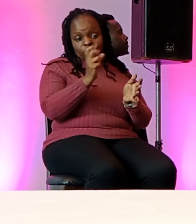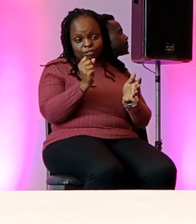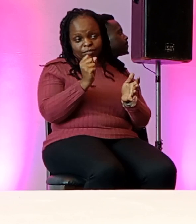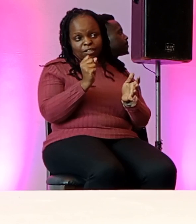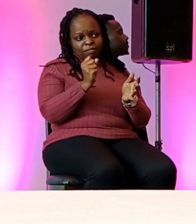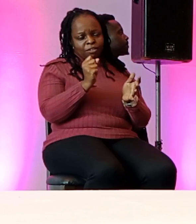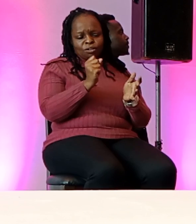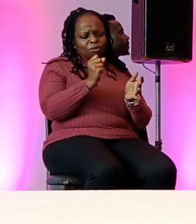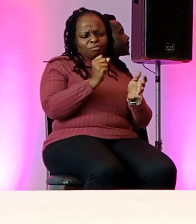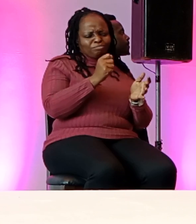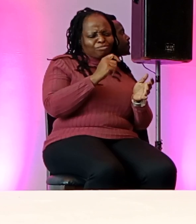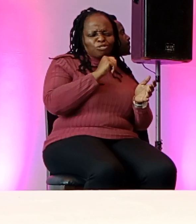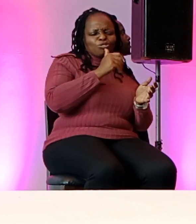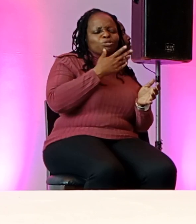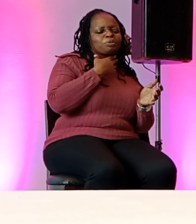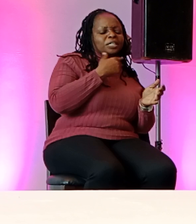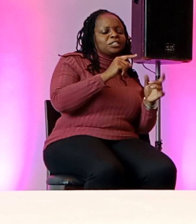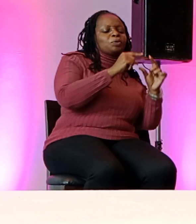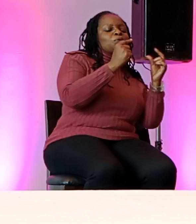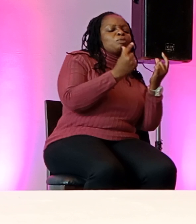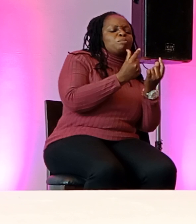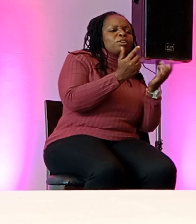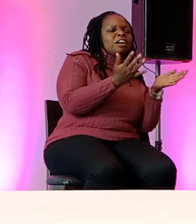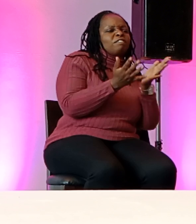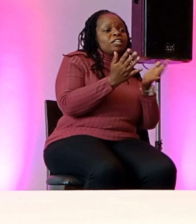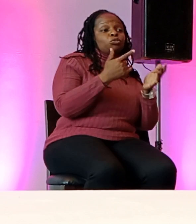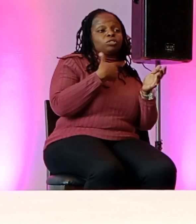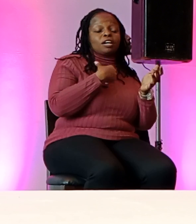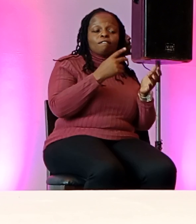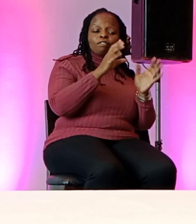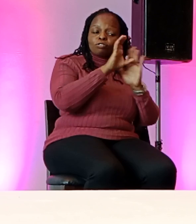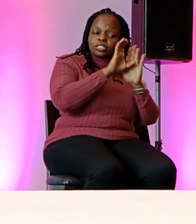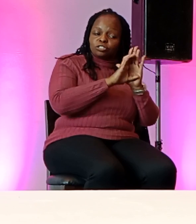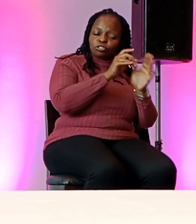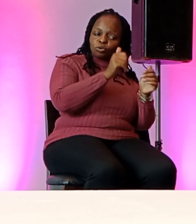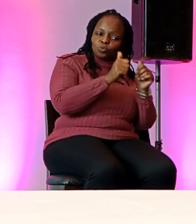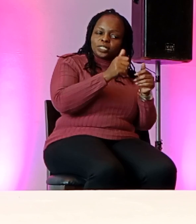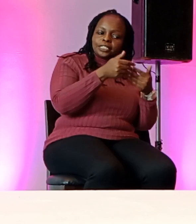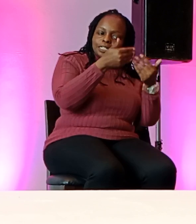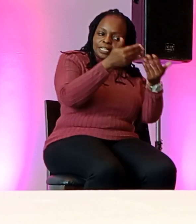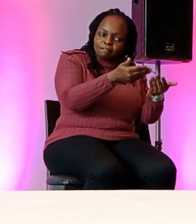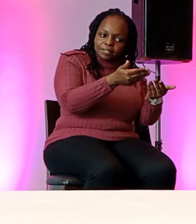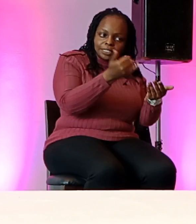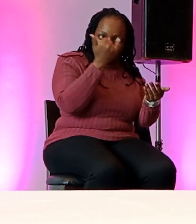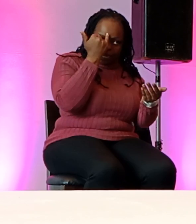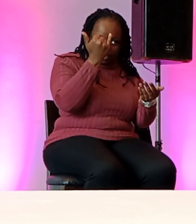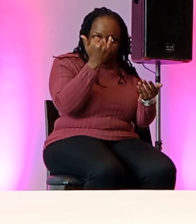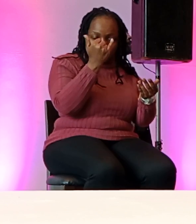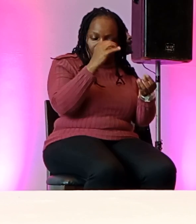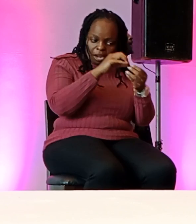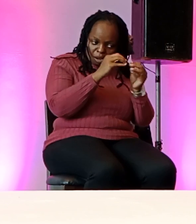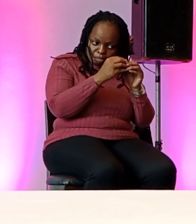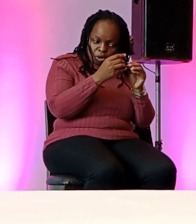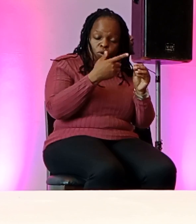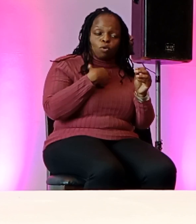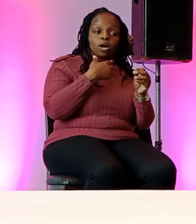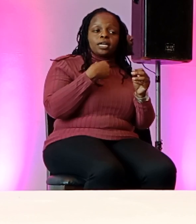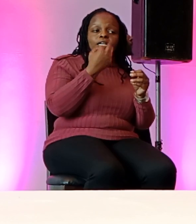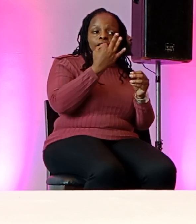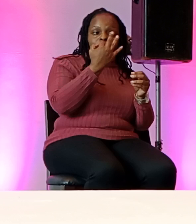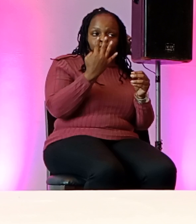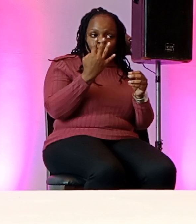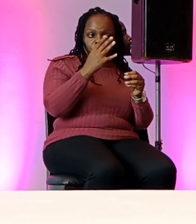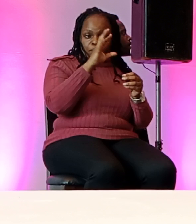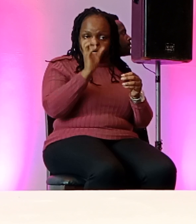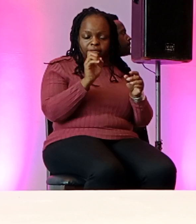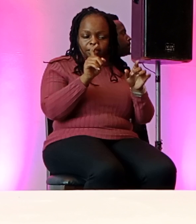on the global average. We have a constitution that gives us the starting point. We want 34%. And then we